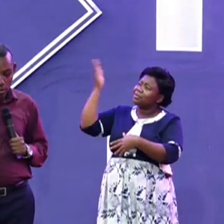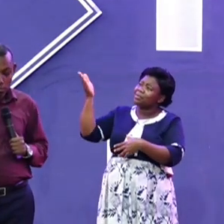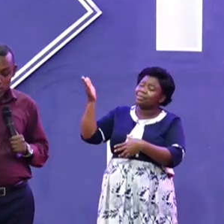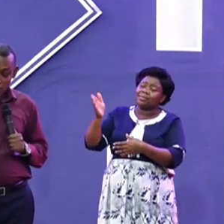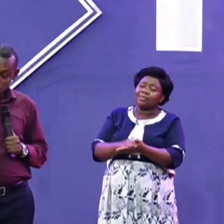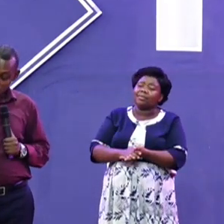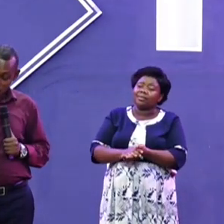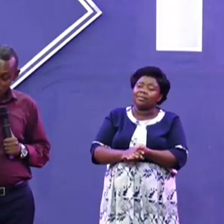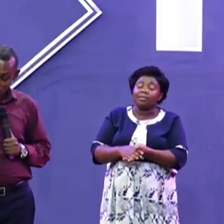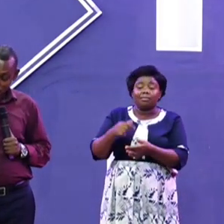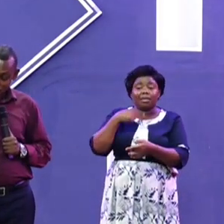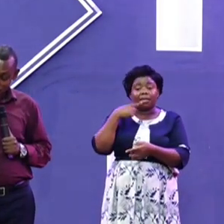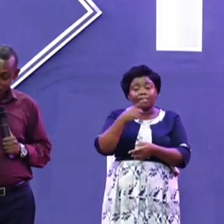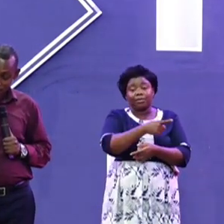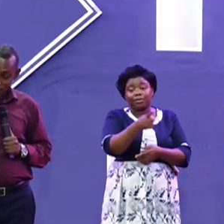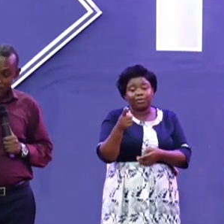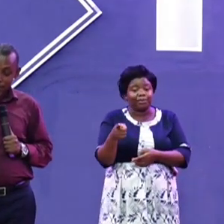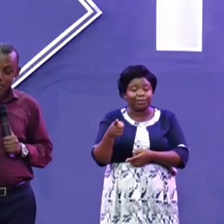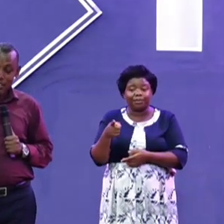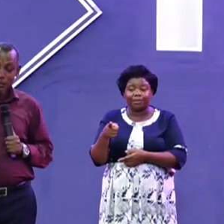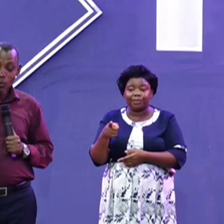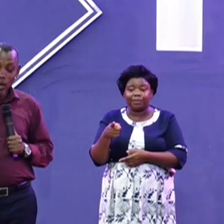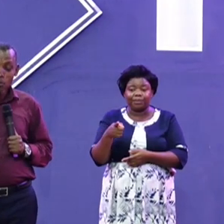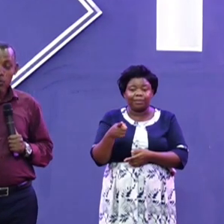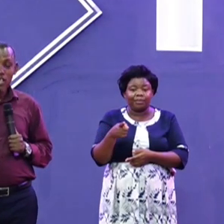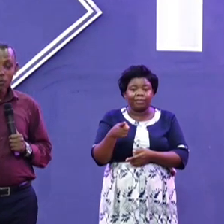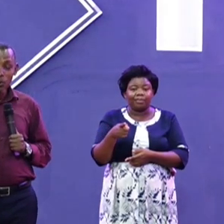know. I told